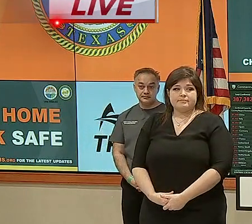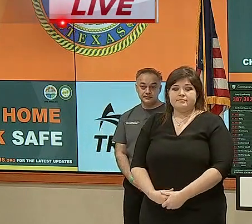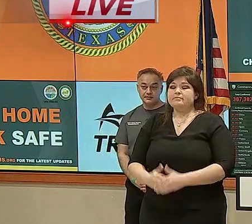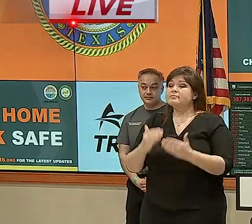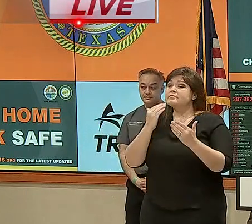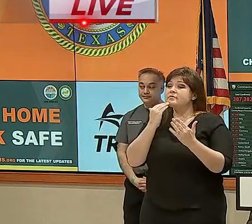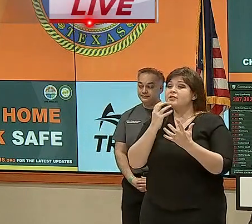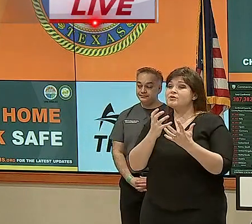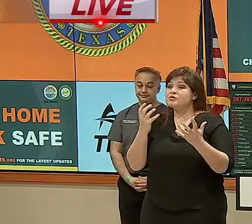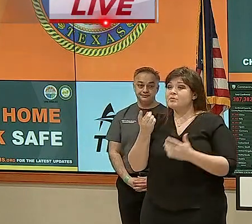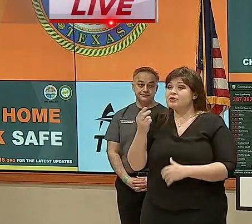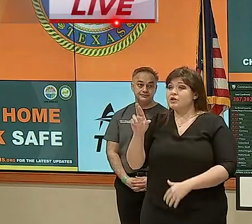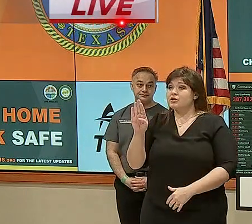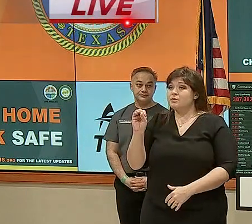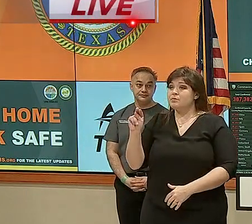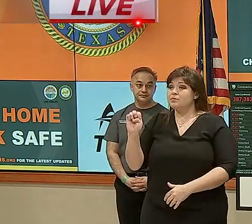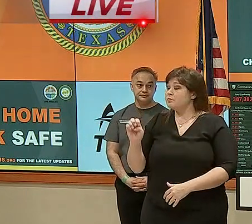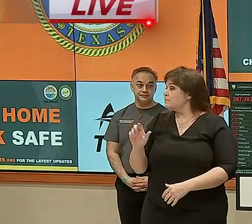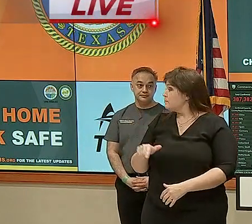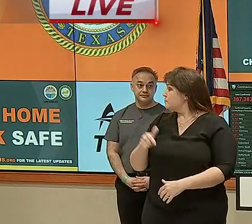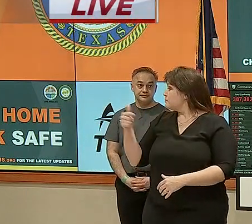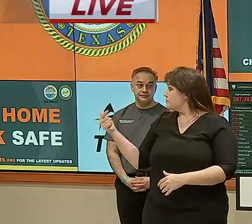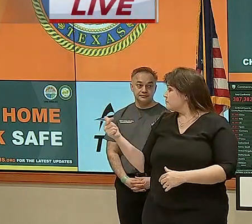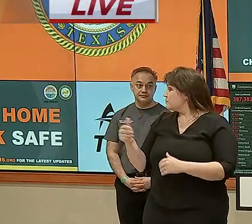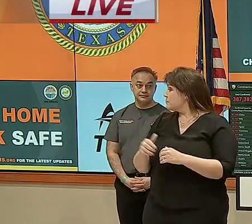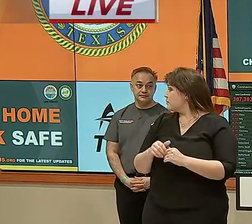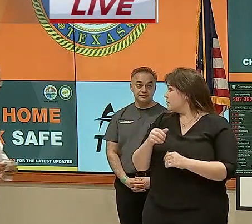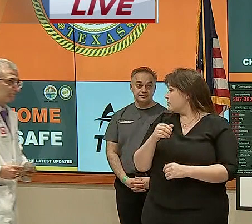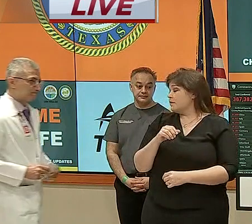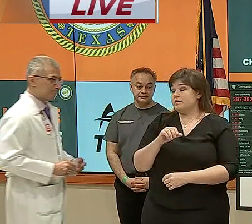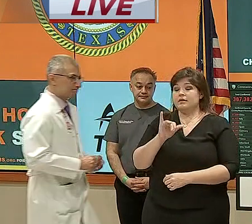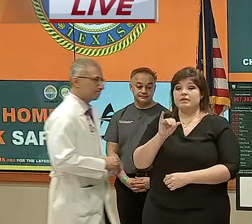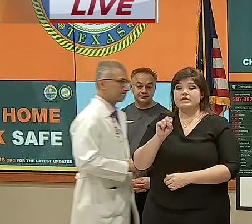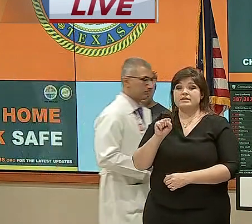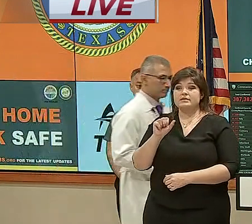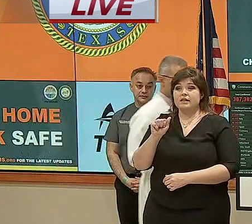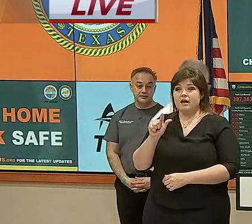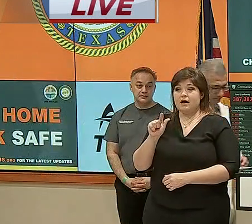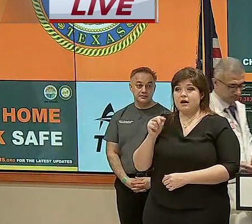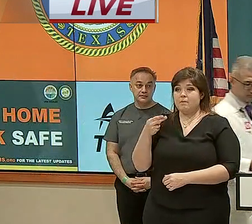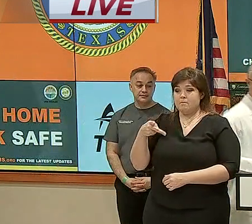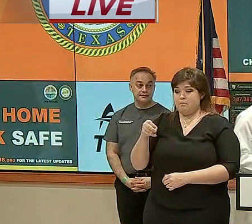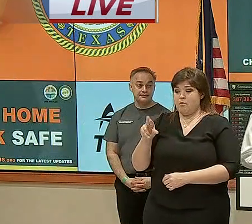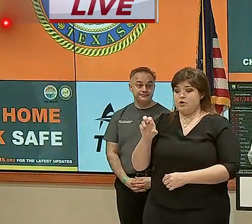Thank you so much, Dr. Boom. Dr. Ismael Porsa with Harris Health. Thank you.